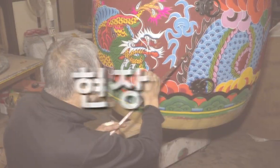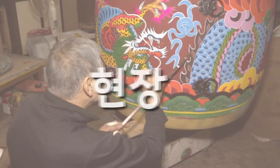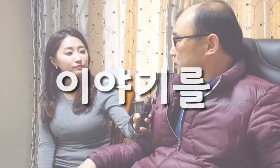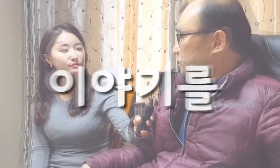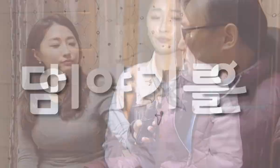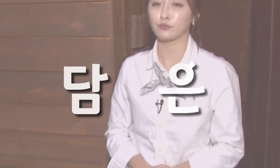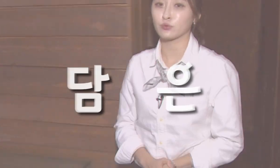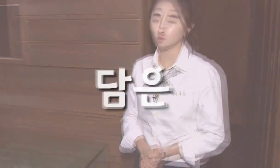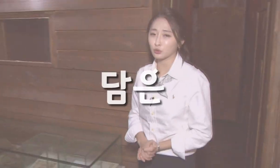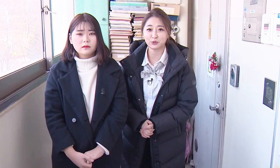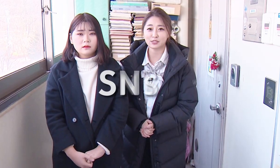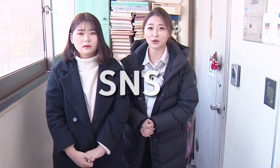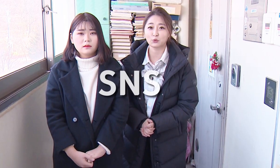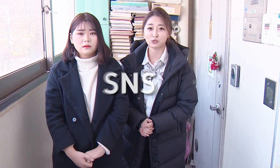Music Music